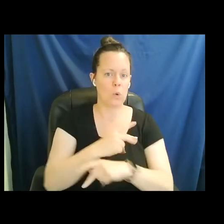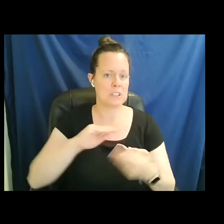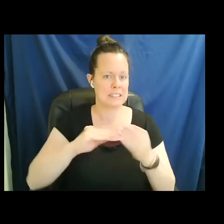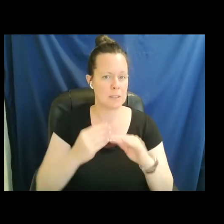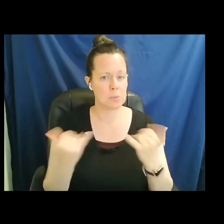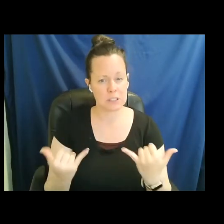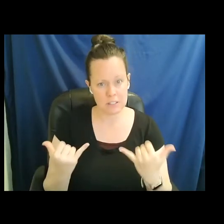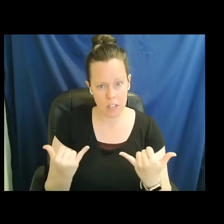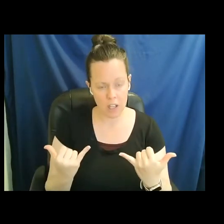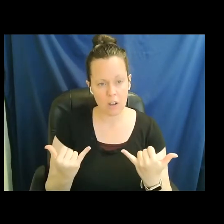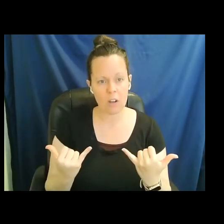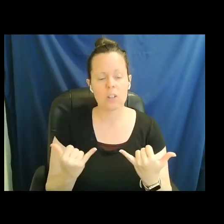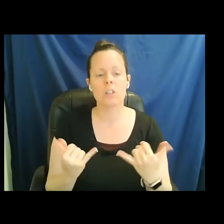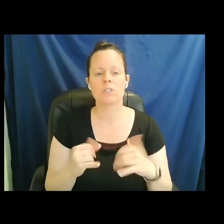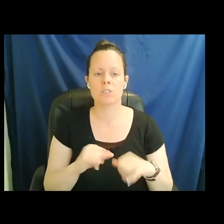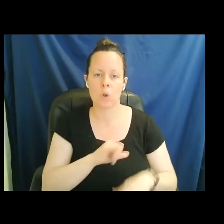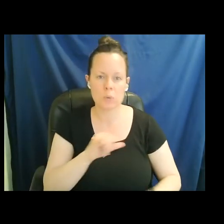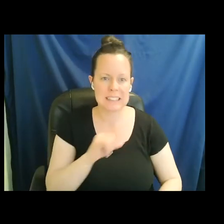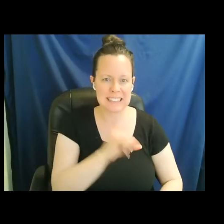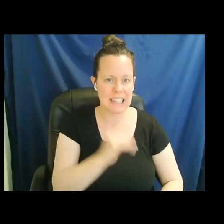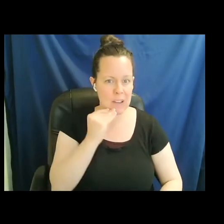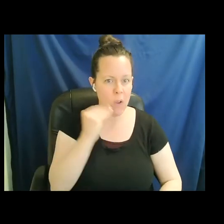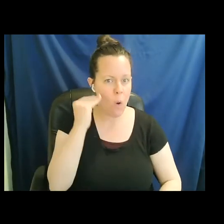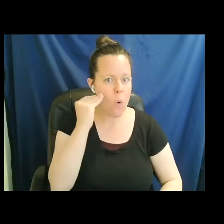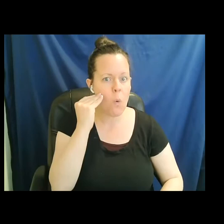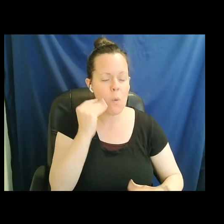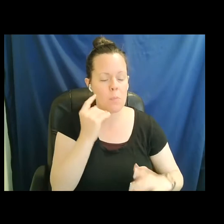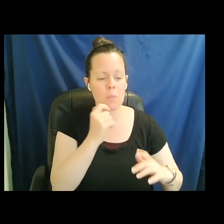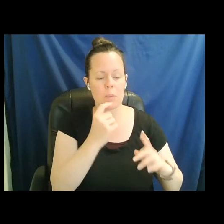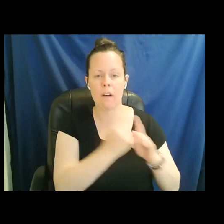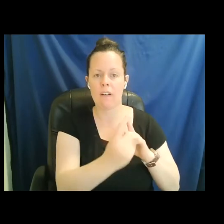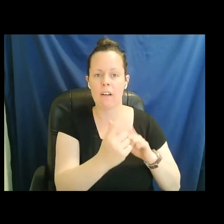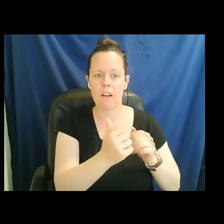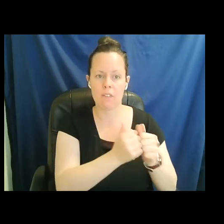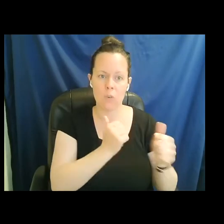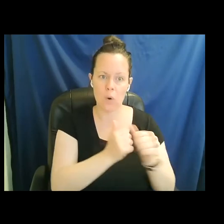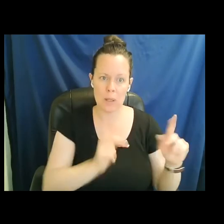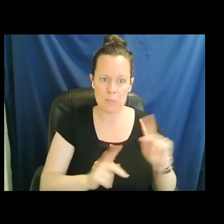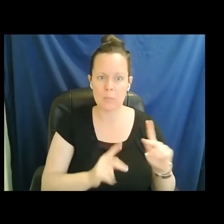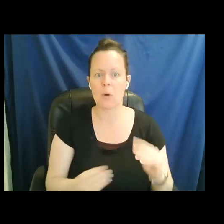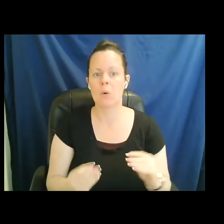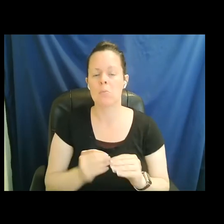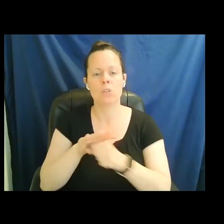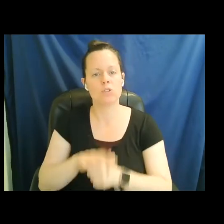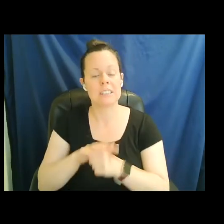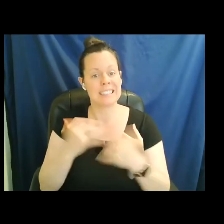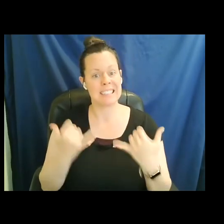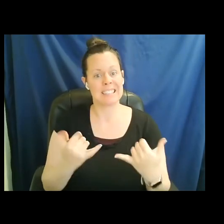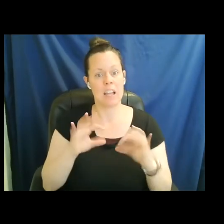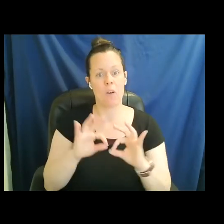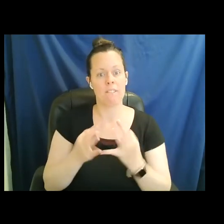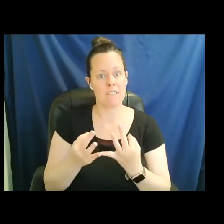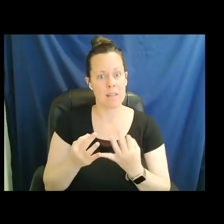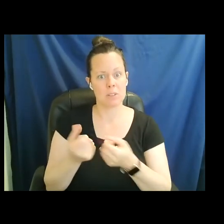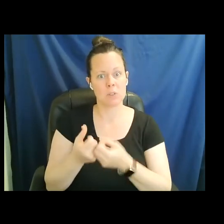So beyond isolation and additional stress, we also now have families who are losing family members,